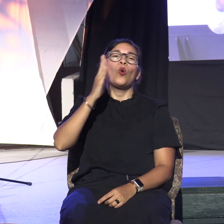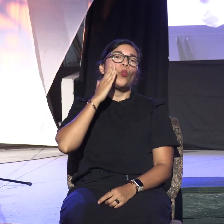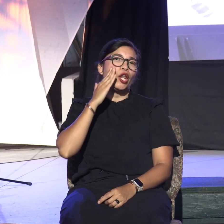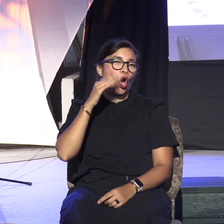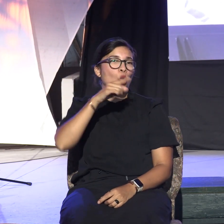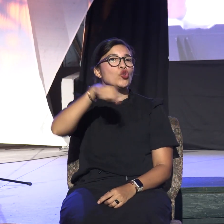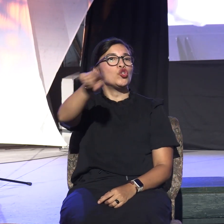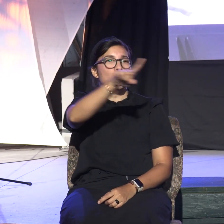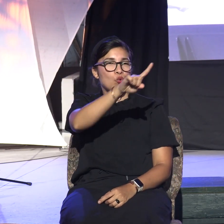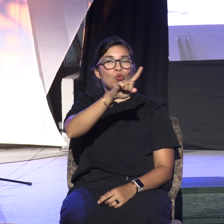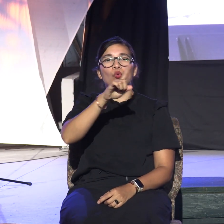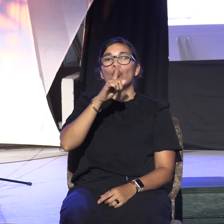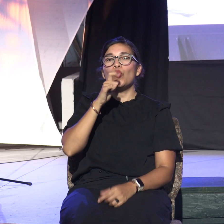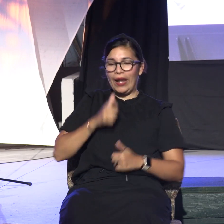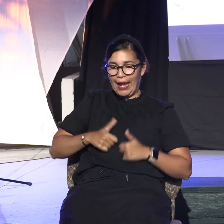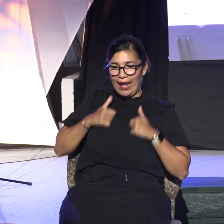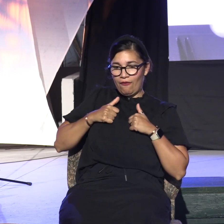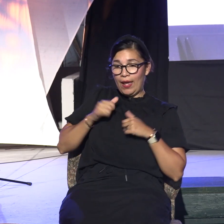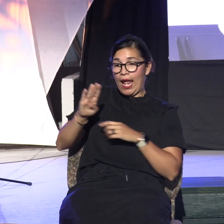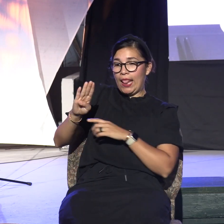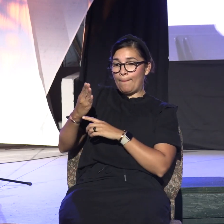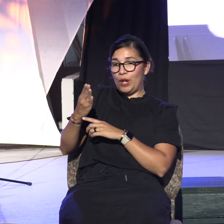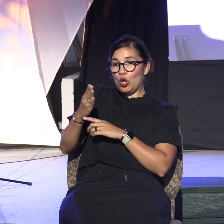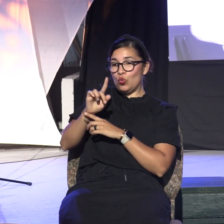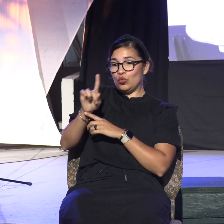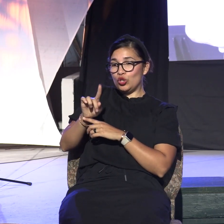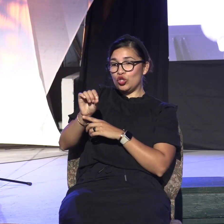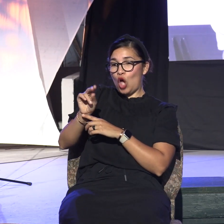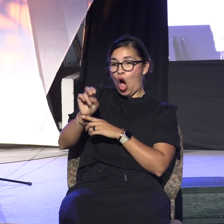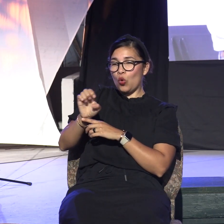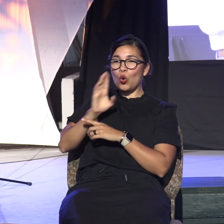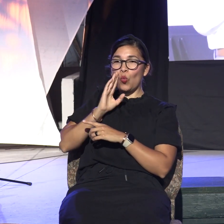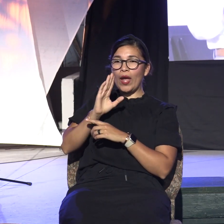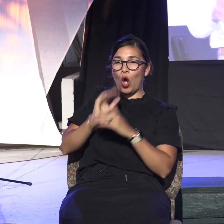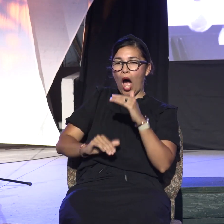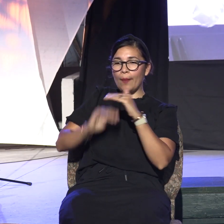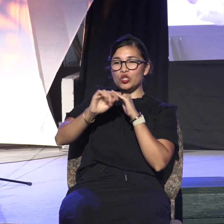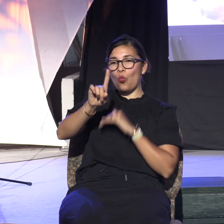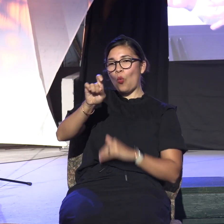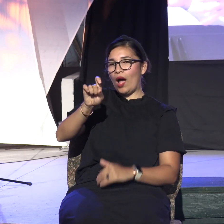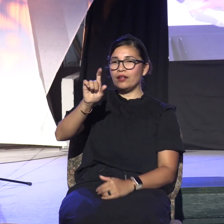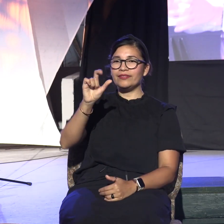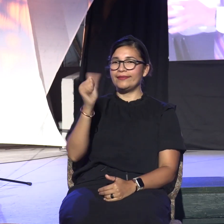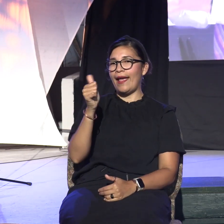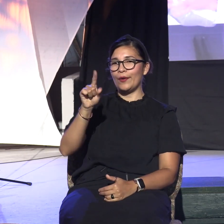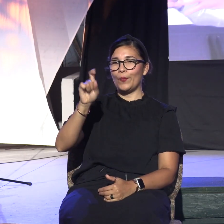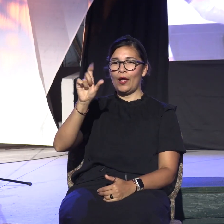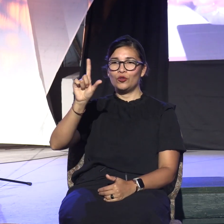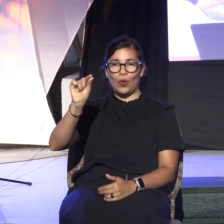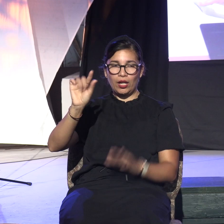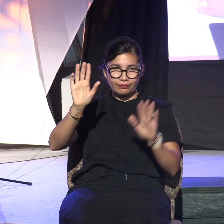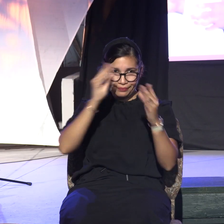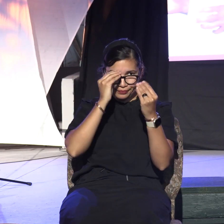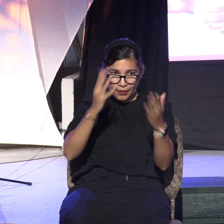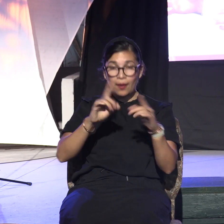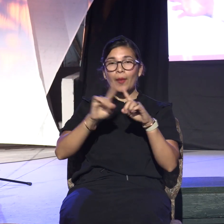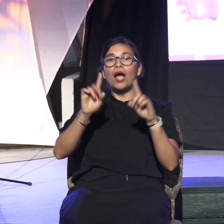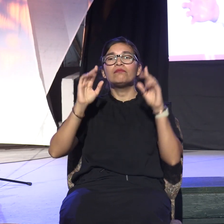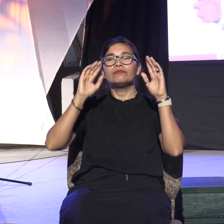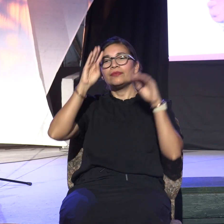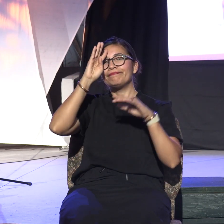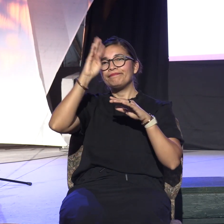represents a different season. So if you're up to the age of 25, you now are in the spring season of life. If